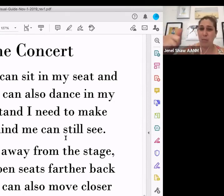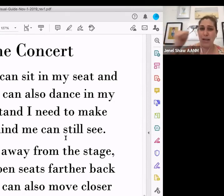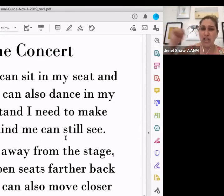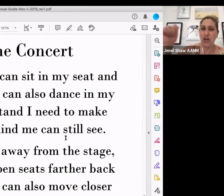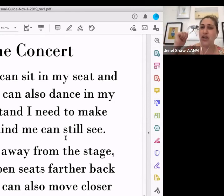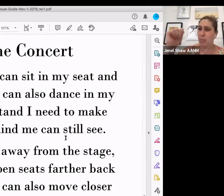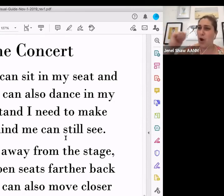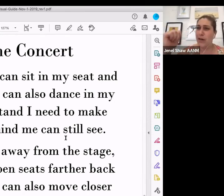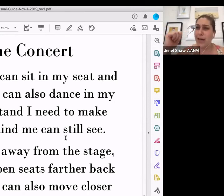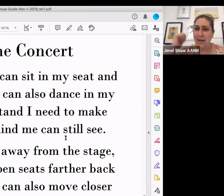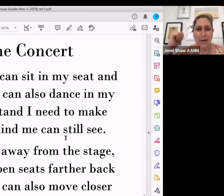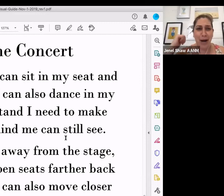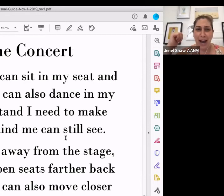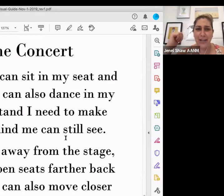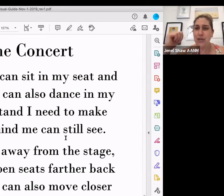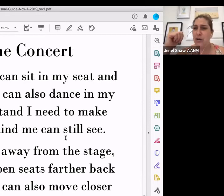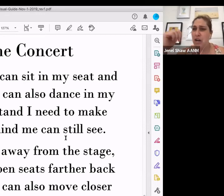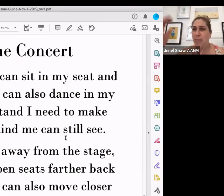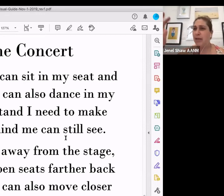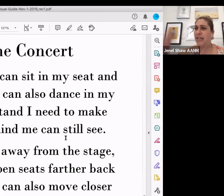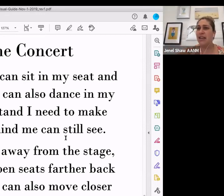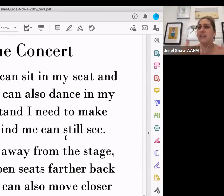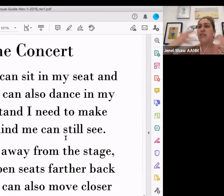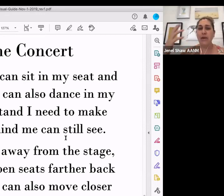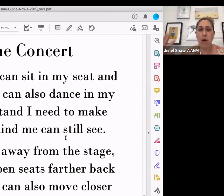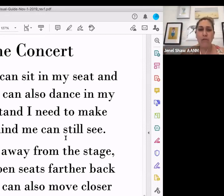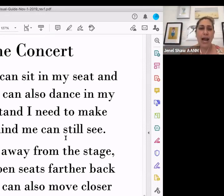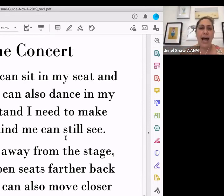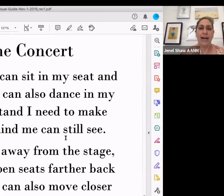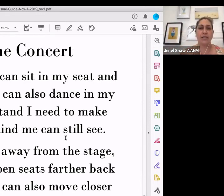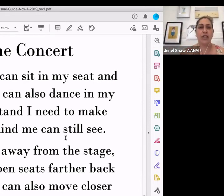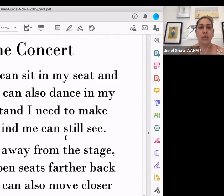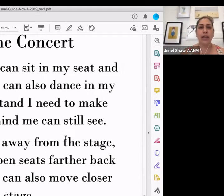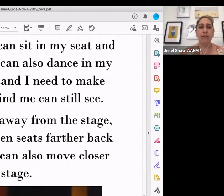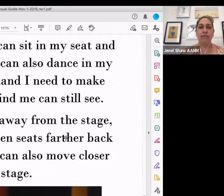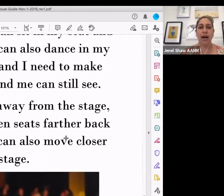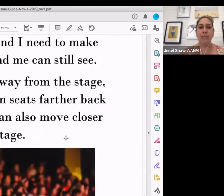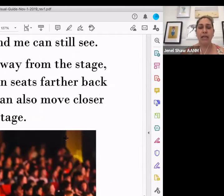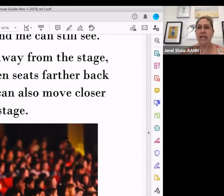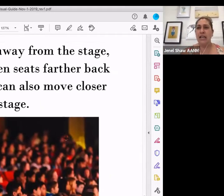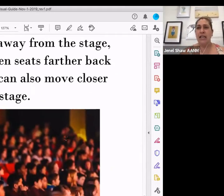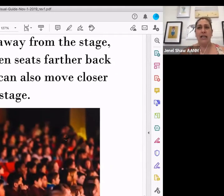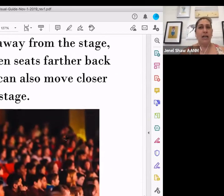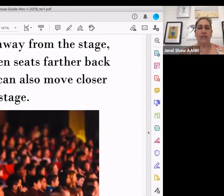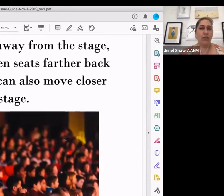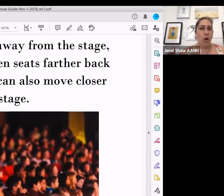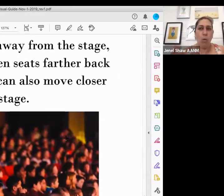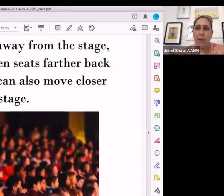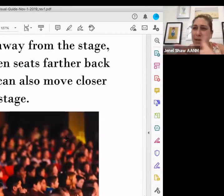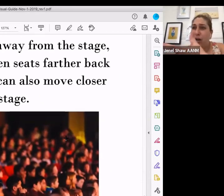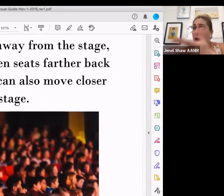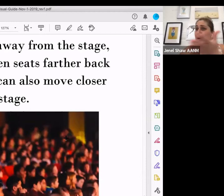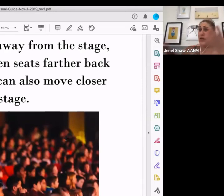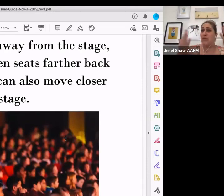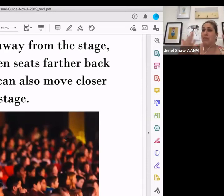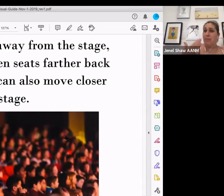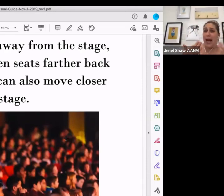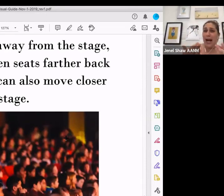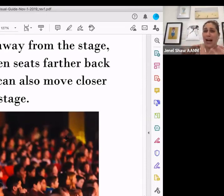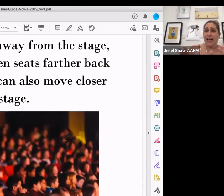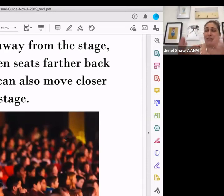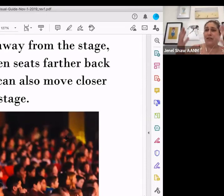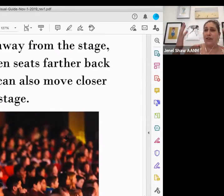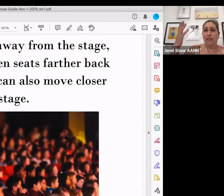Just, make sure you're not blocking anyone behind you. But it's very more relaxed. If you don't want to be close, you can